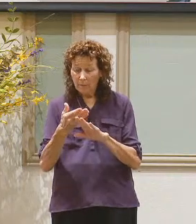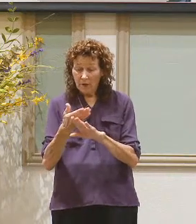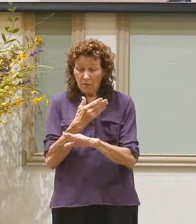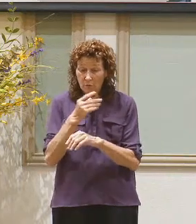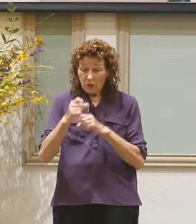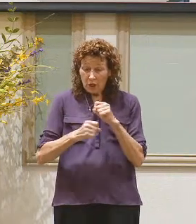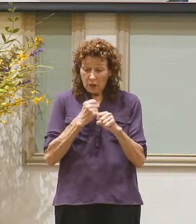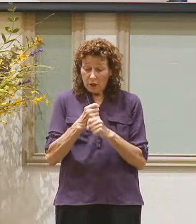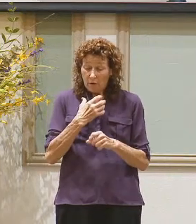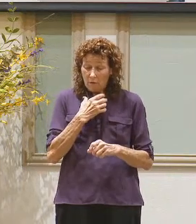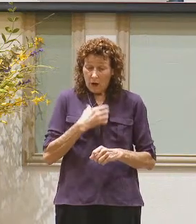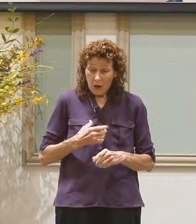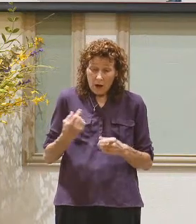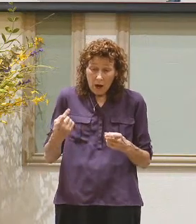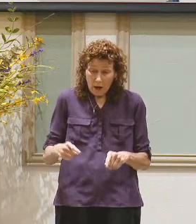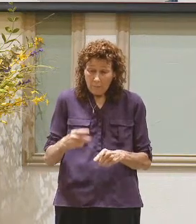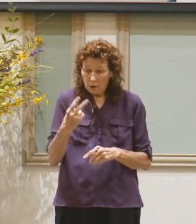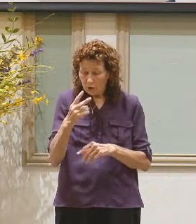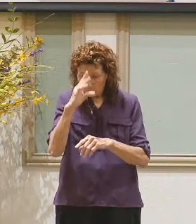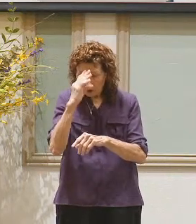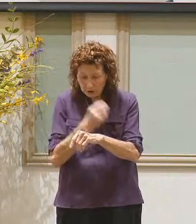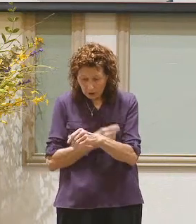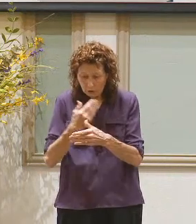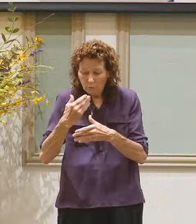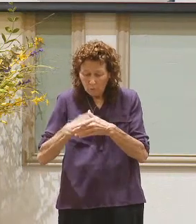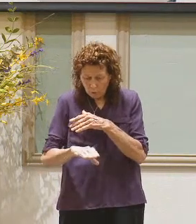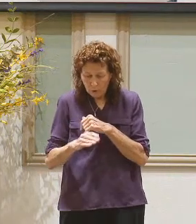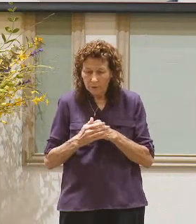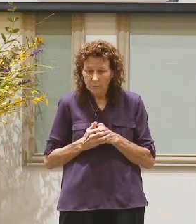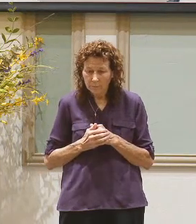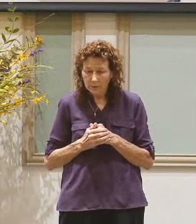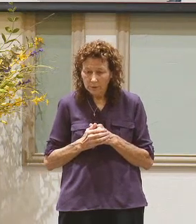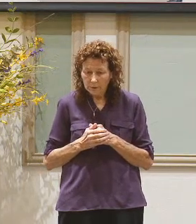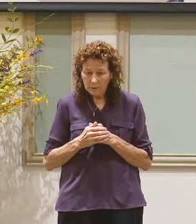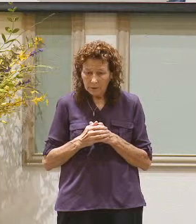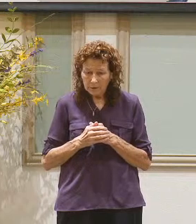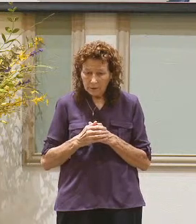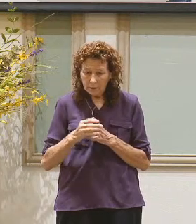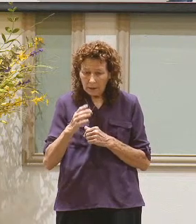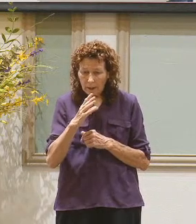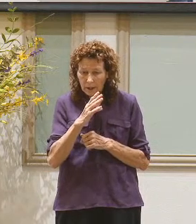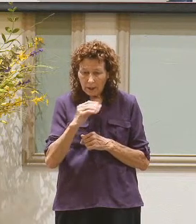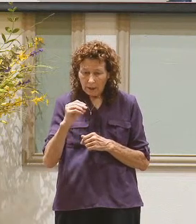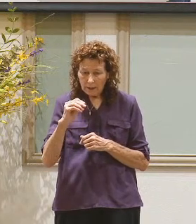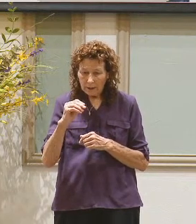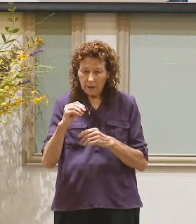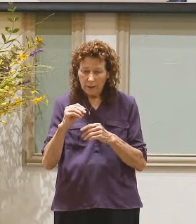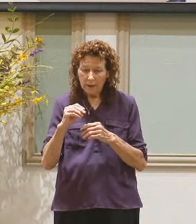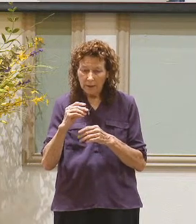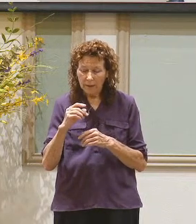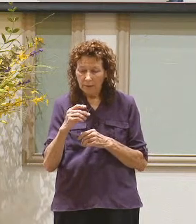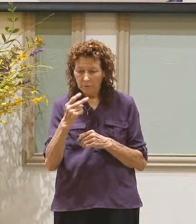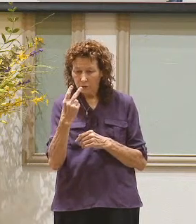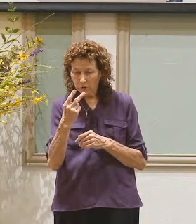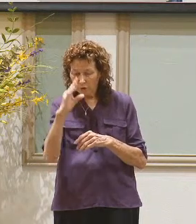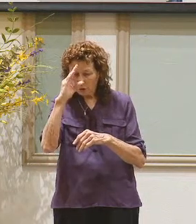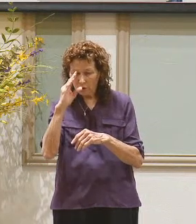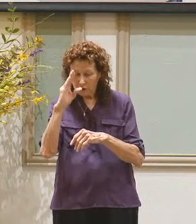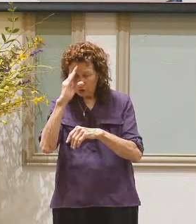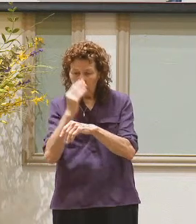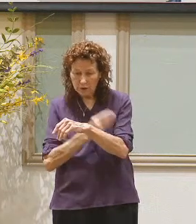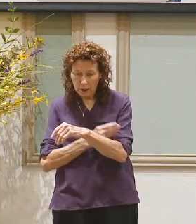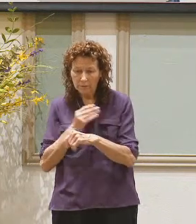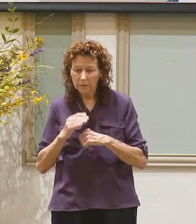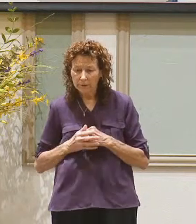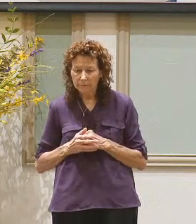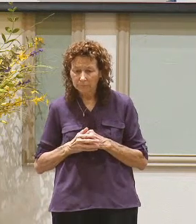of famine came, 2 sons were born to Joseph. Asenath, the daughter of Potiphera, priest of On, bore them